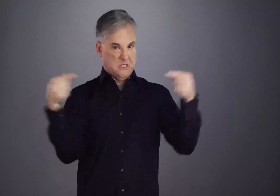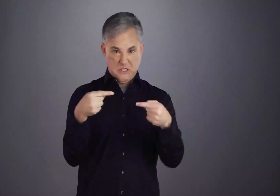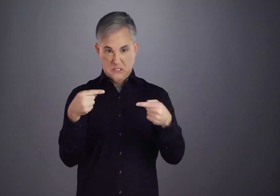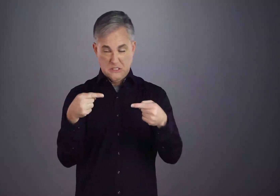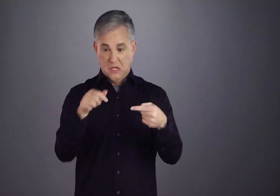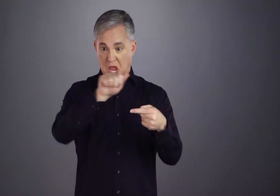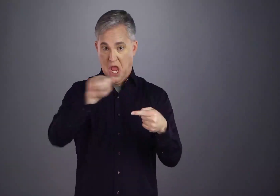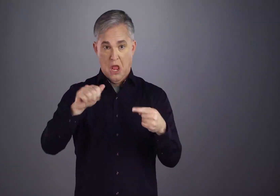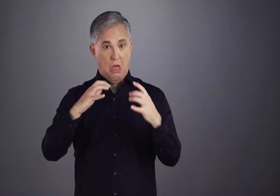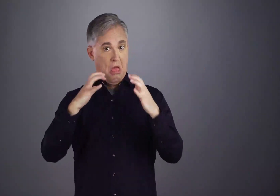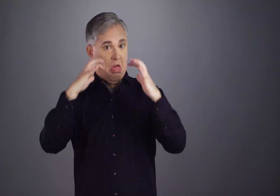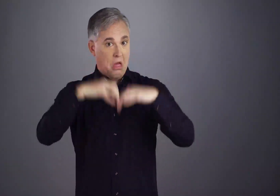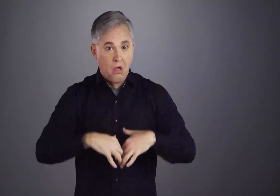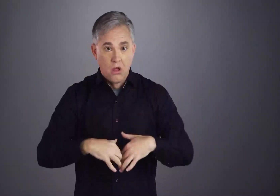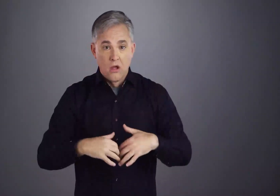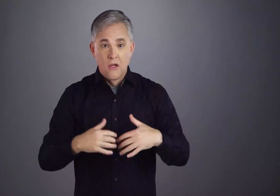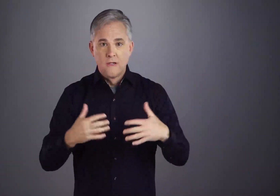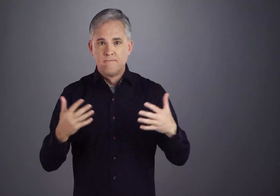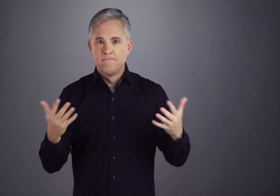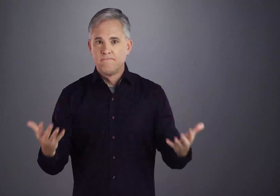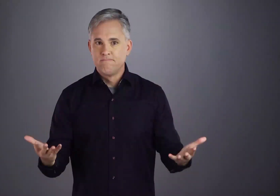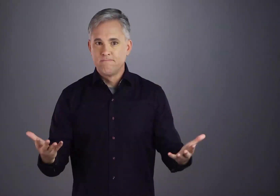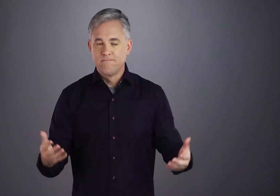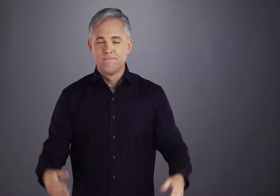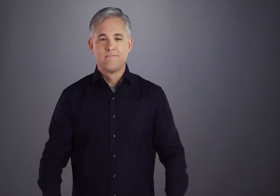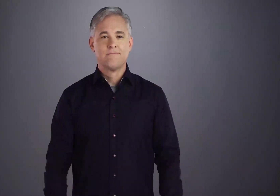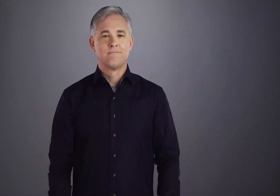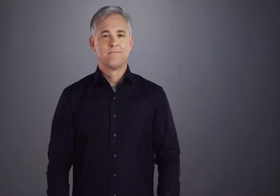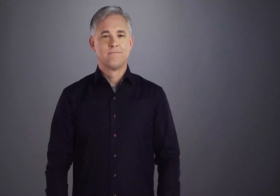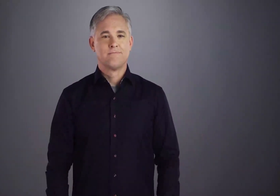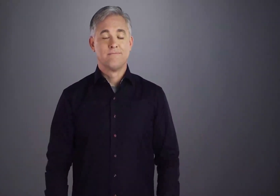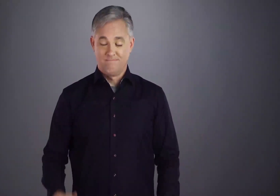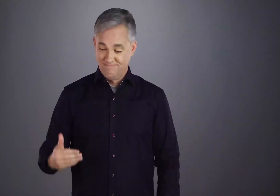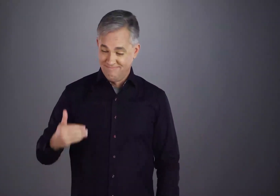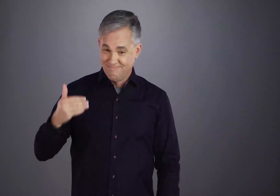Soon, AA was beset by these very problems on every side and in every group.